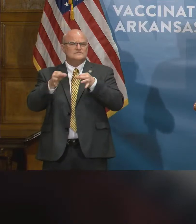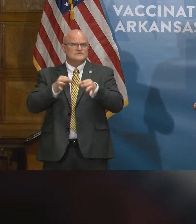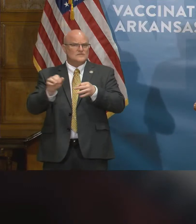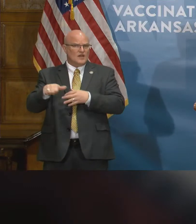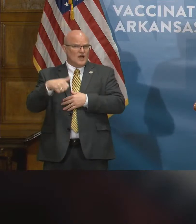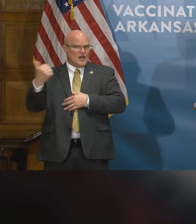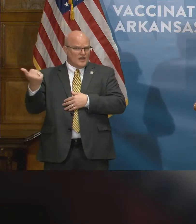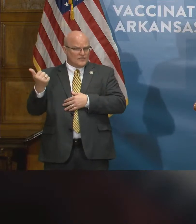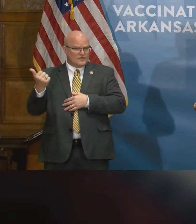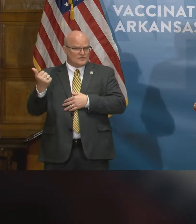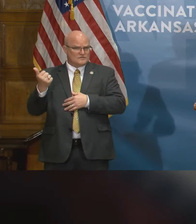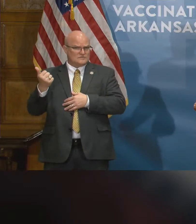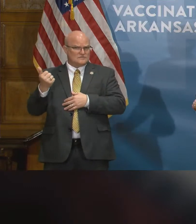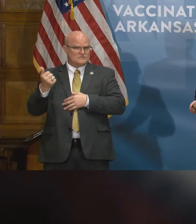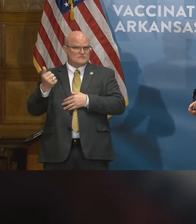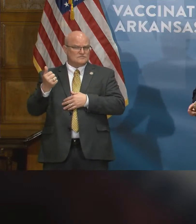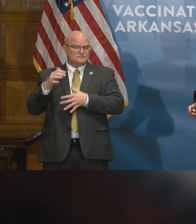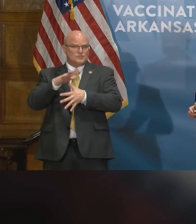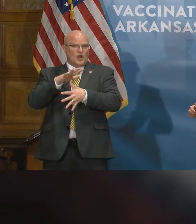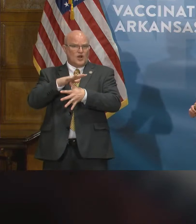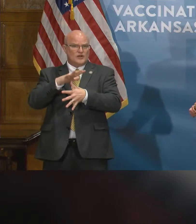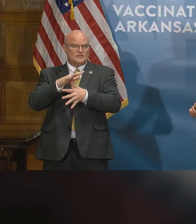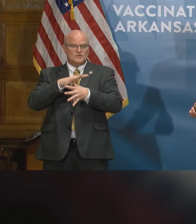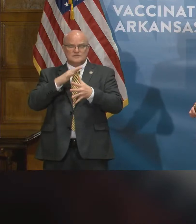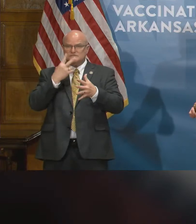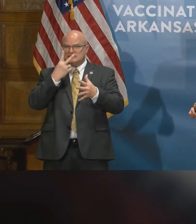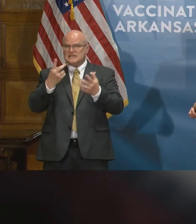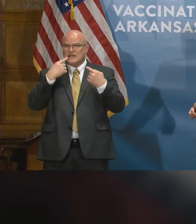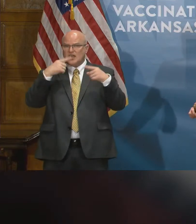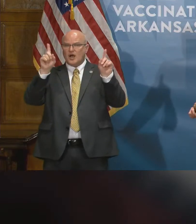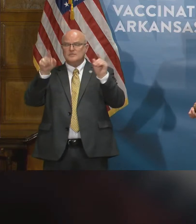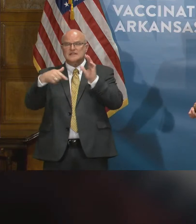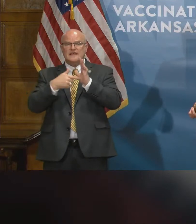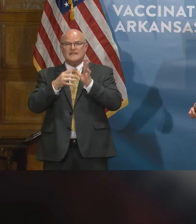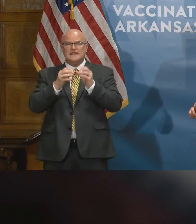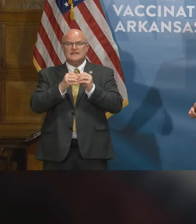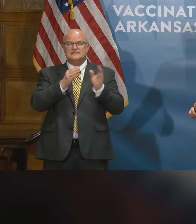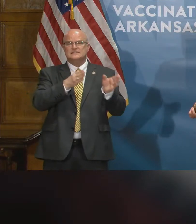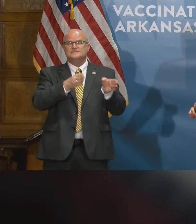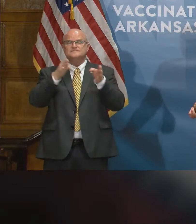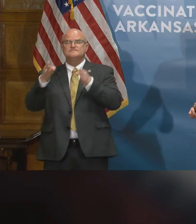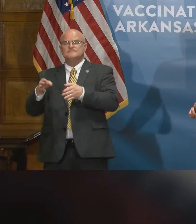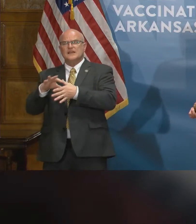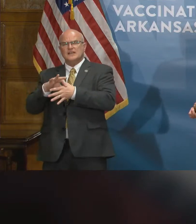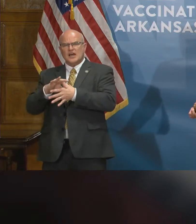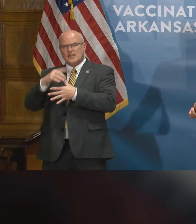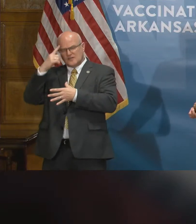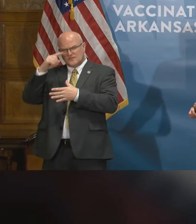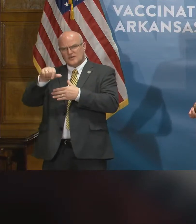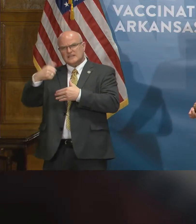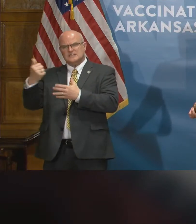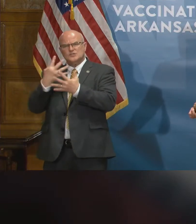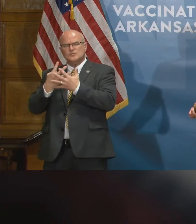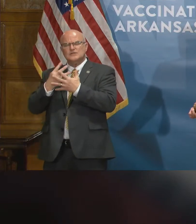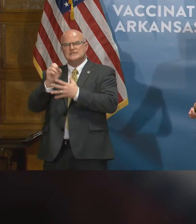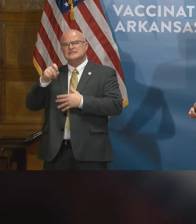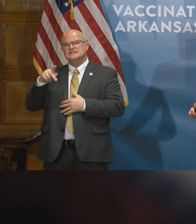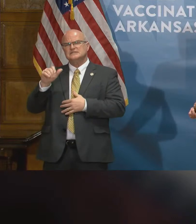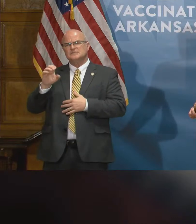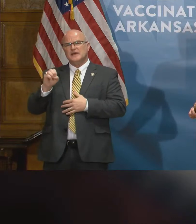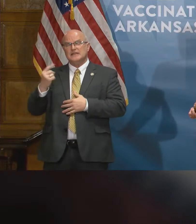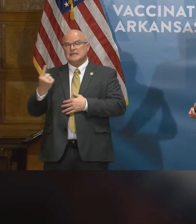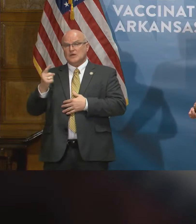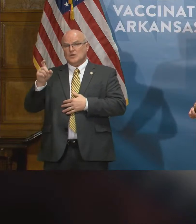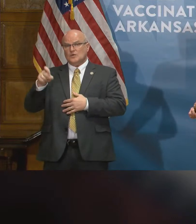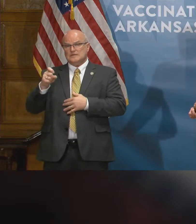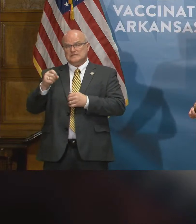other top priorities that you're hoping to see accomplished? And then for context, for additional prison space, is this something